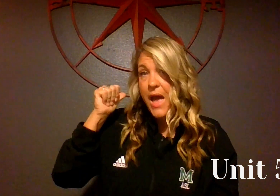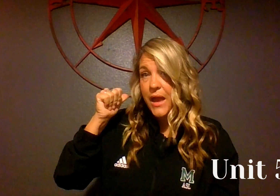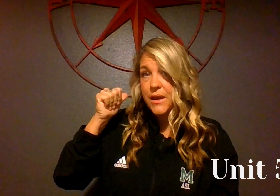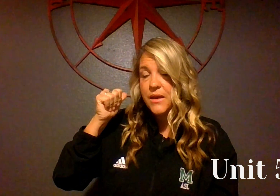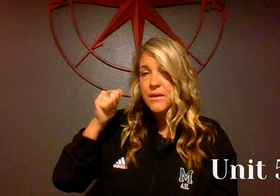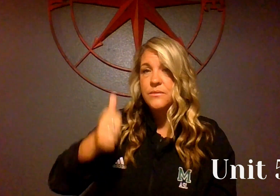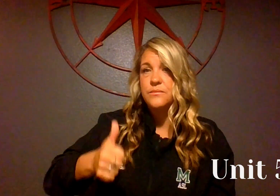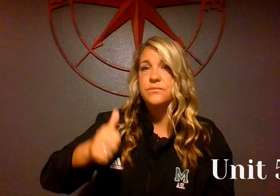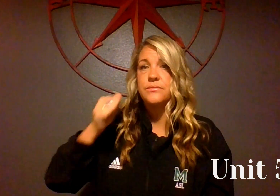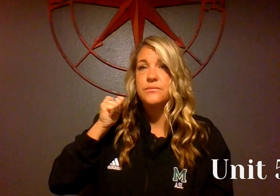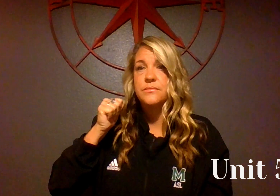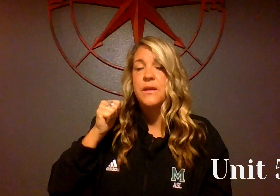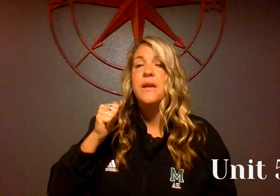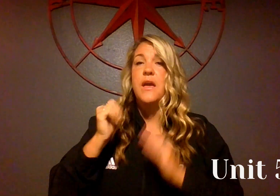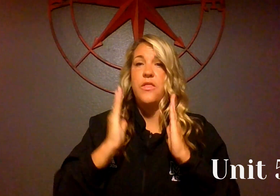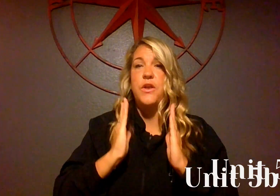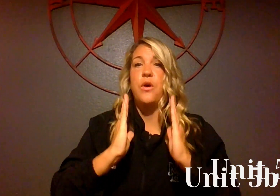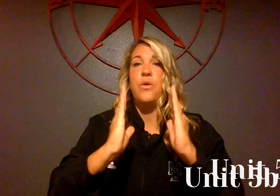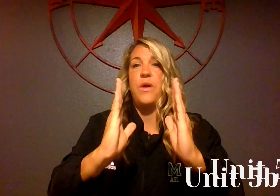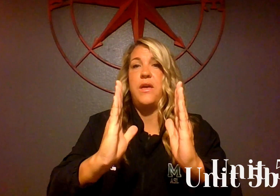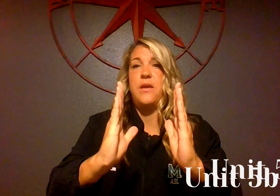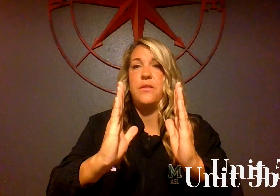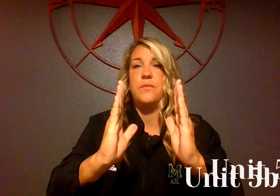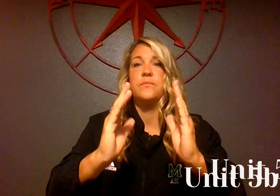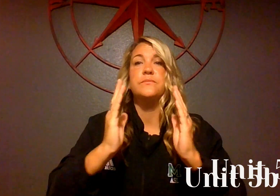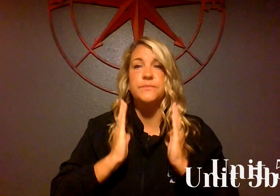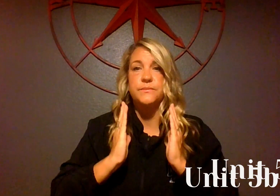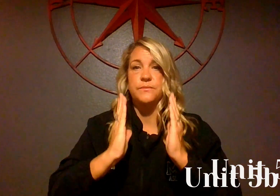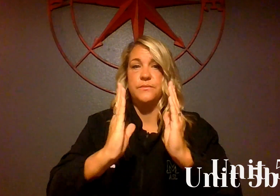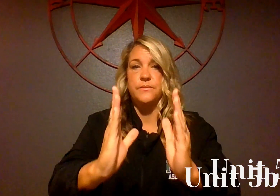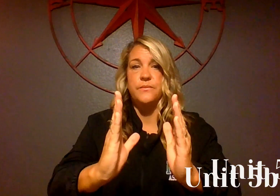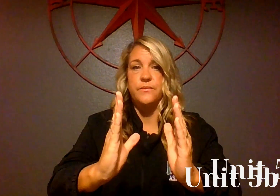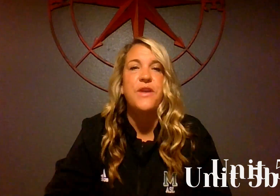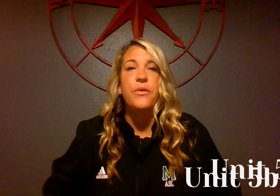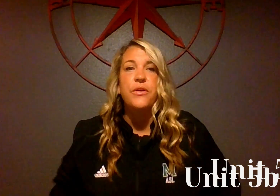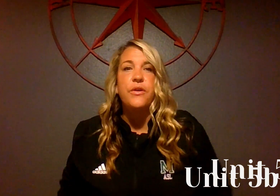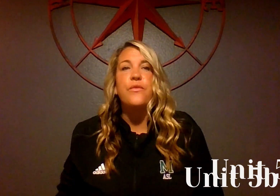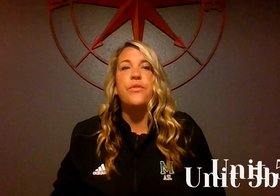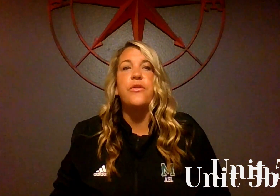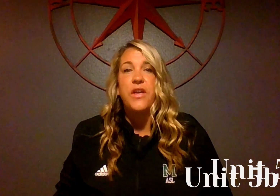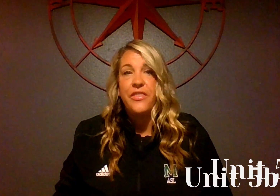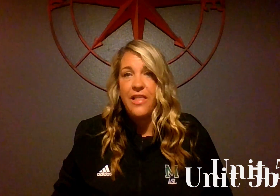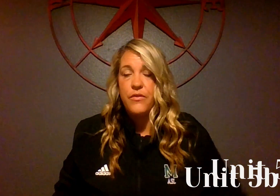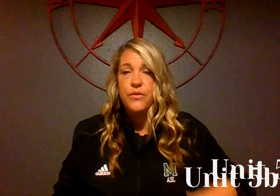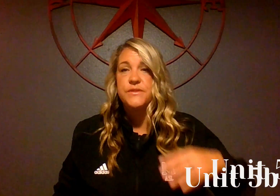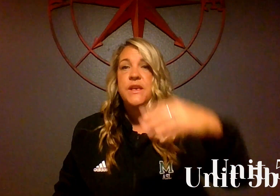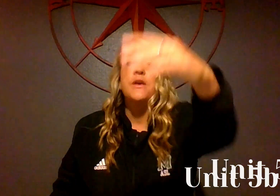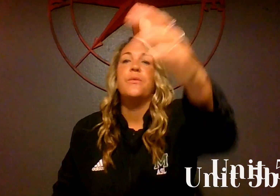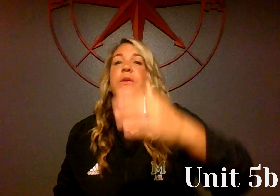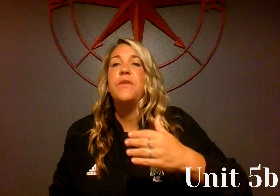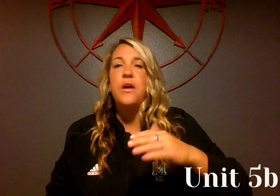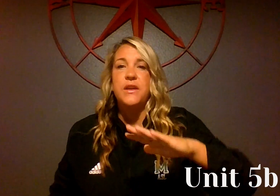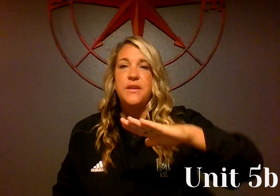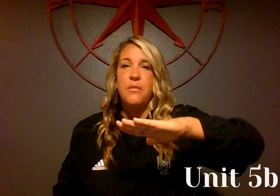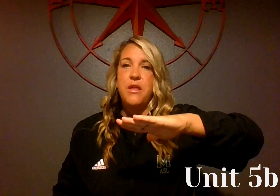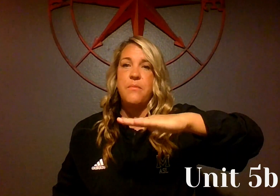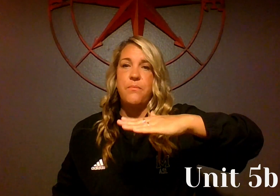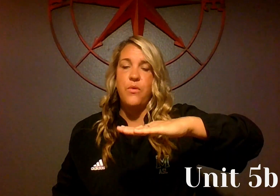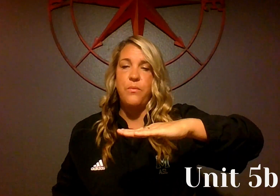Back, and then hallway. So now we're going to go over the grade levels. We have a non-dominant open